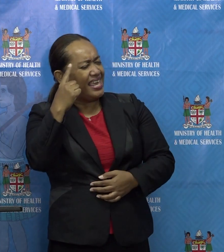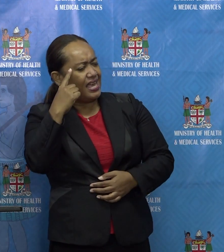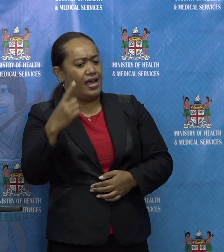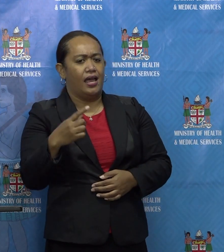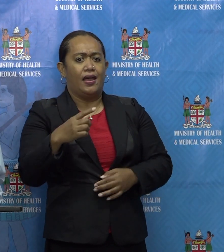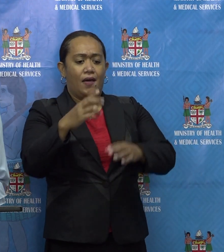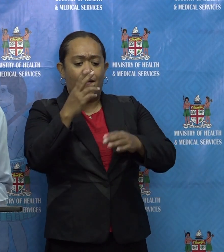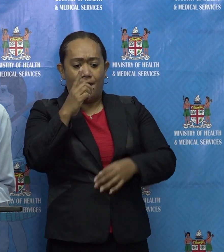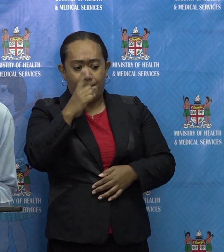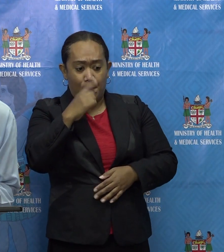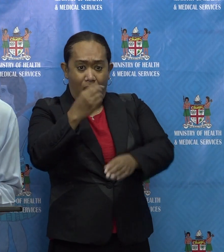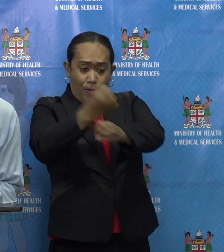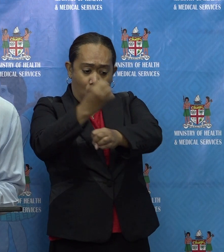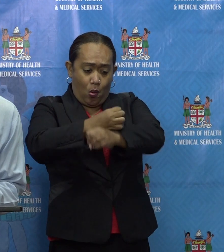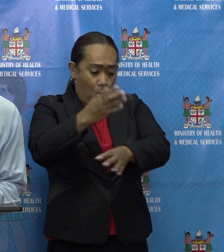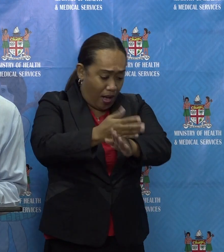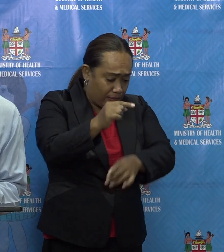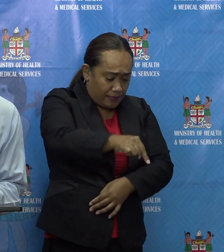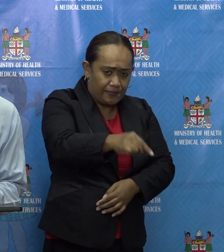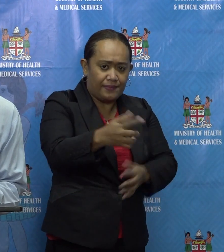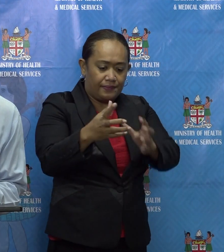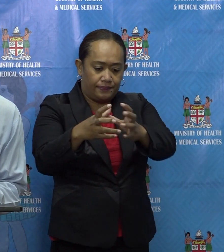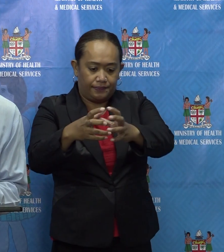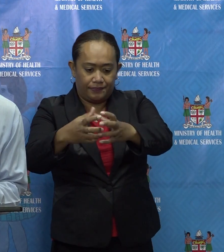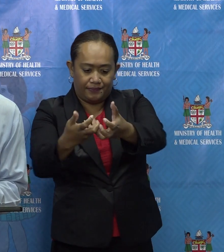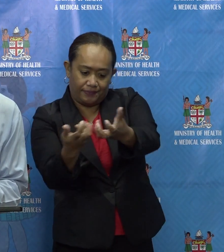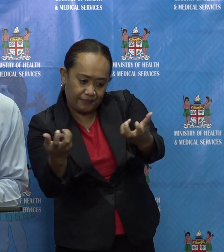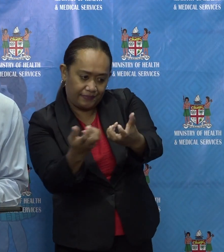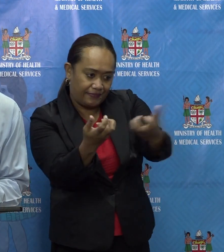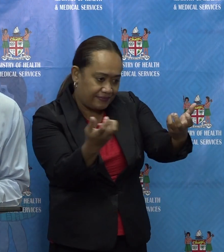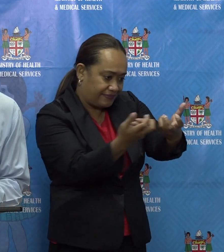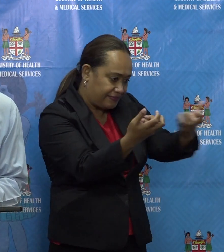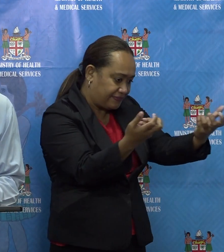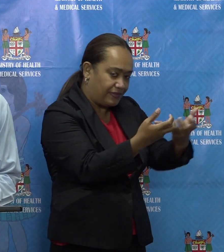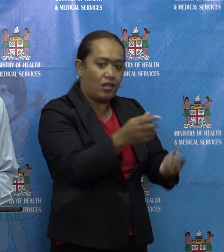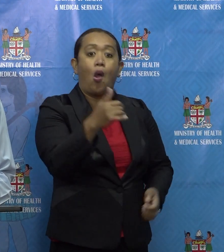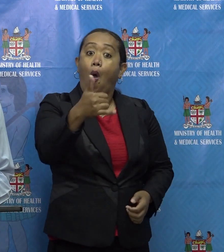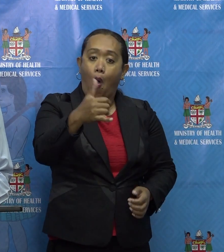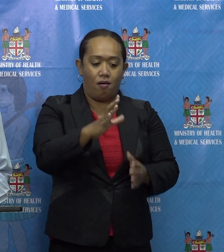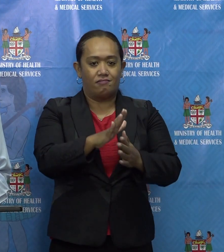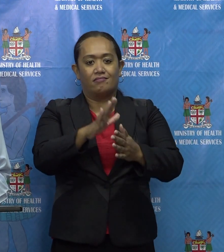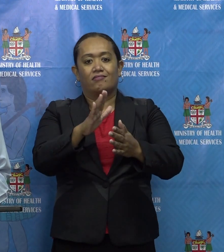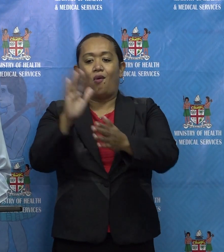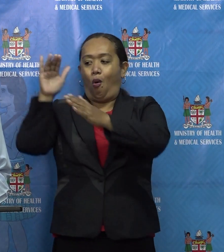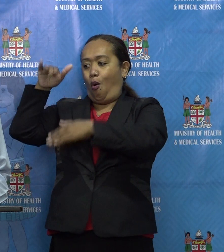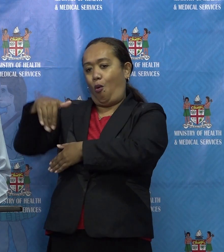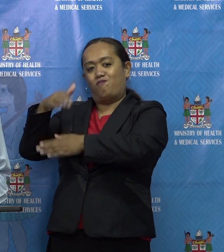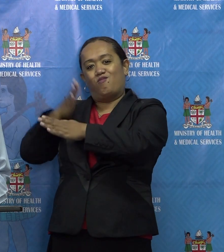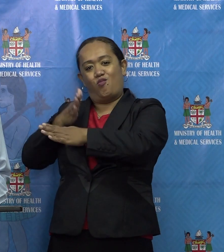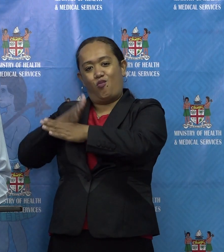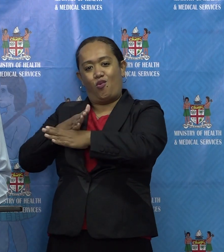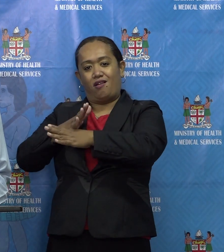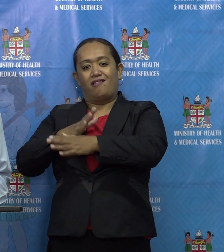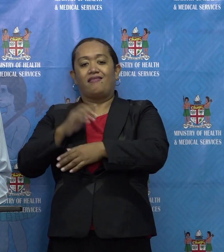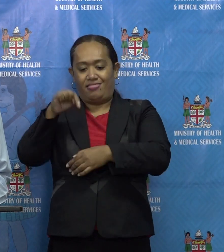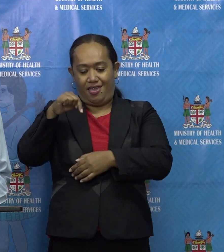contact among staff members. Employees who must work closely together should remain within their